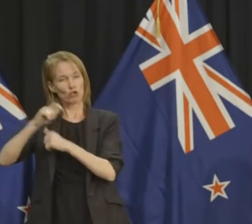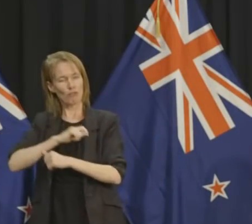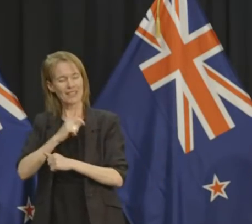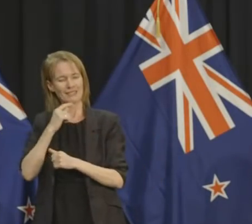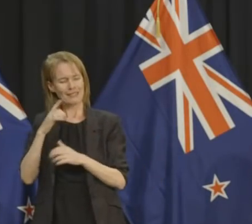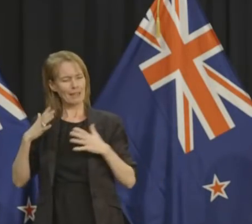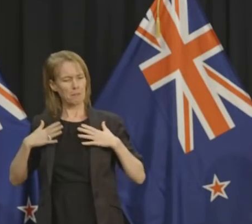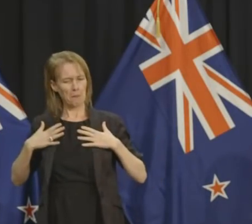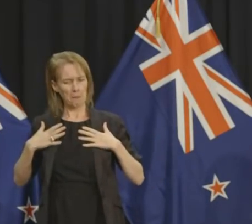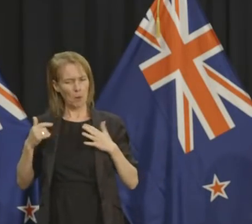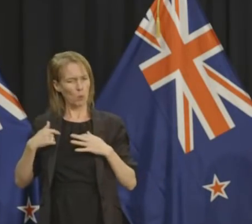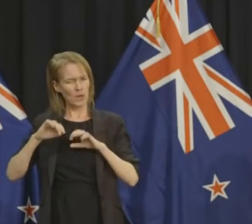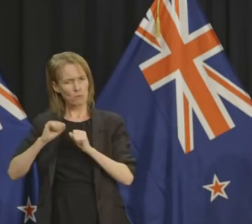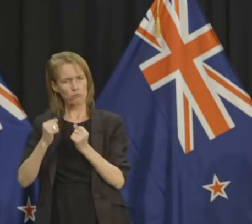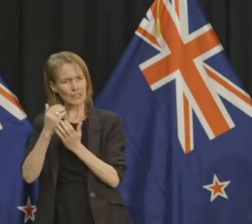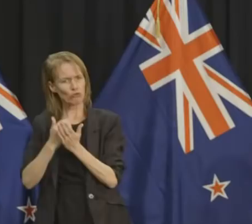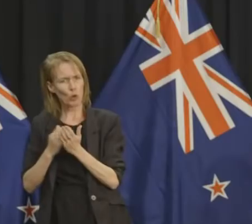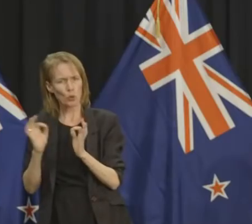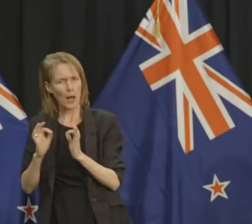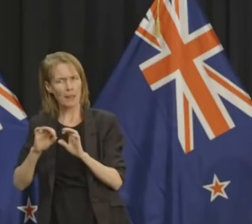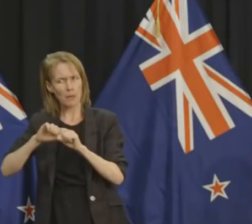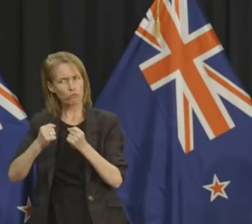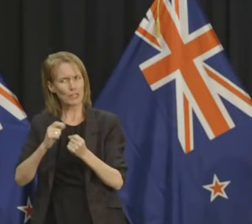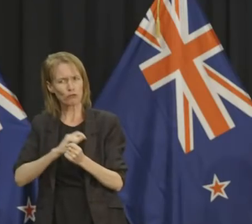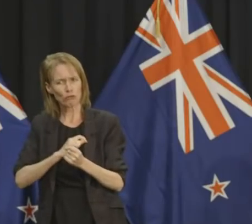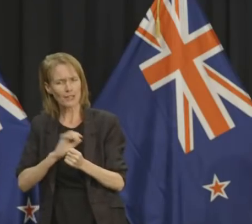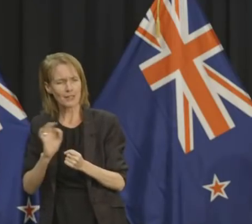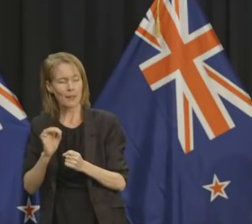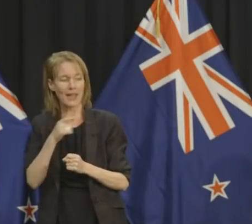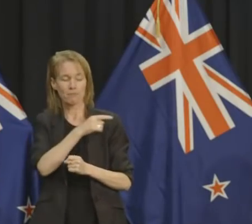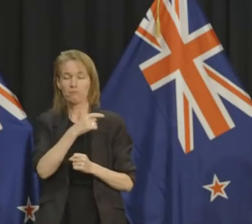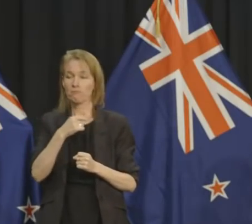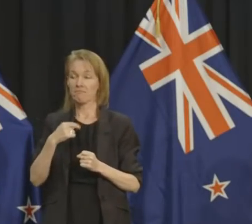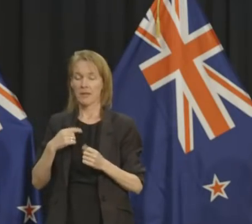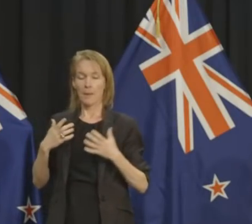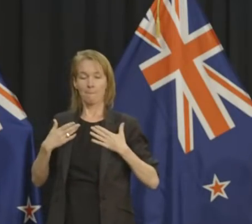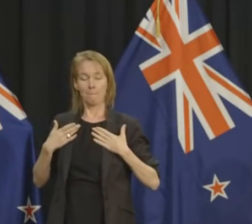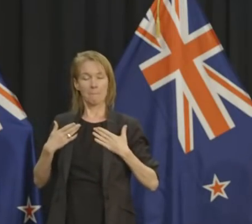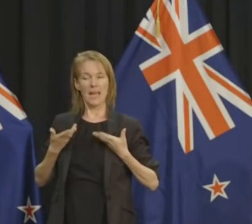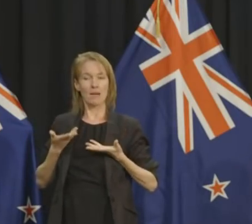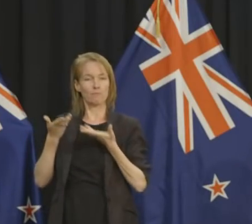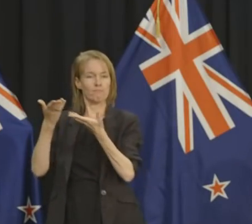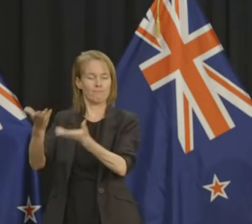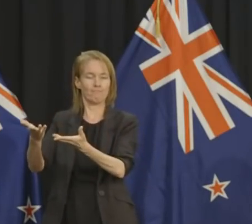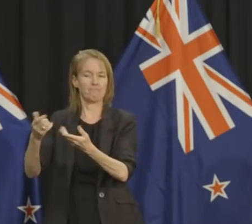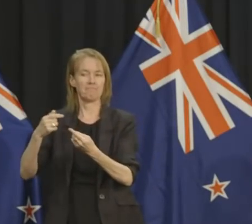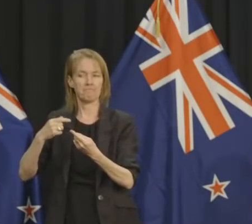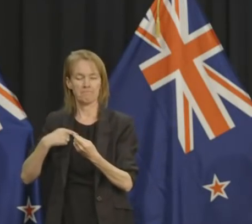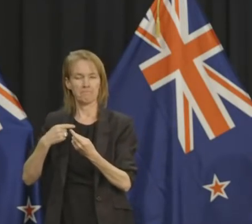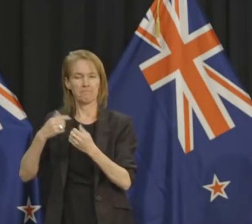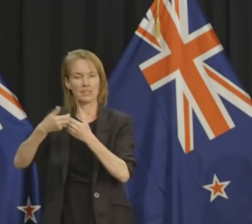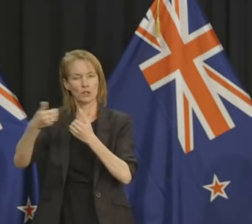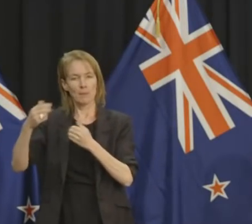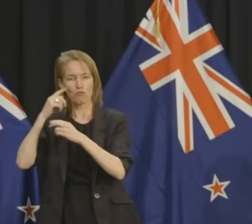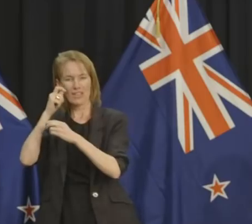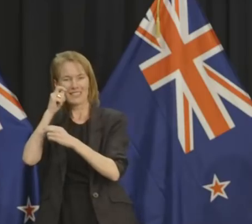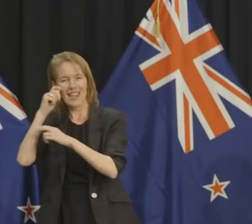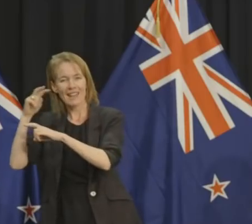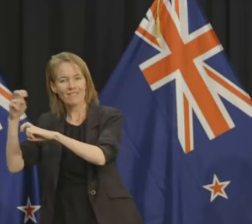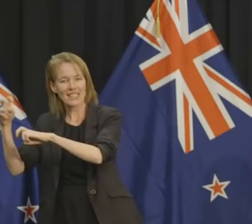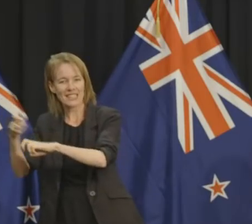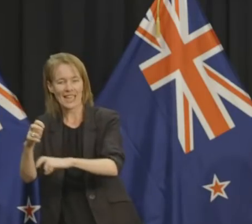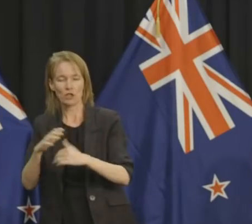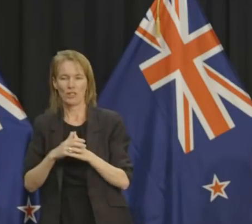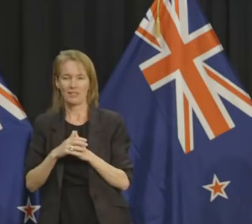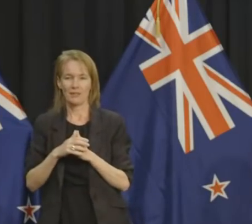here, and I don't think the government should rely on what comments people make to the media to draw a line under it. We actually want to have a